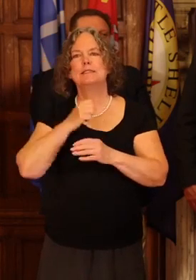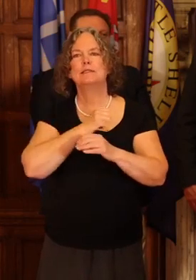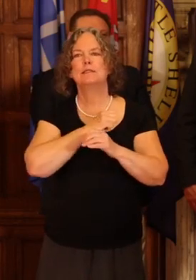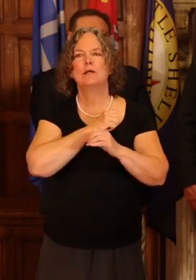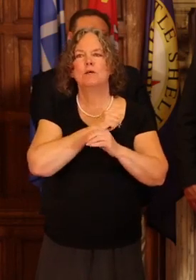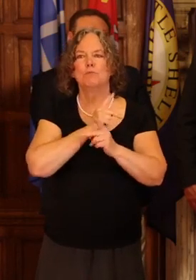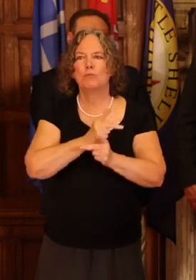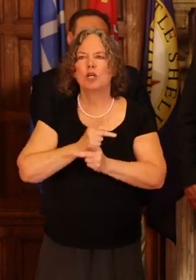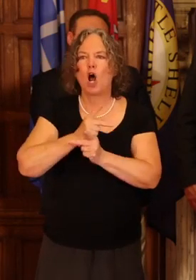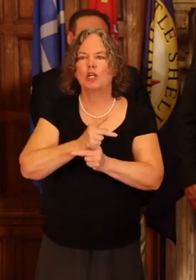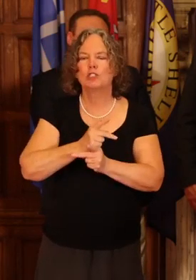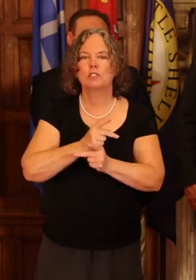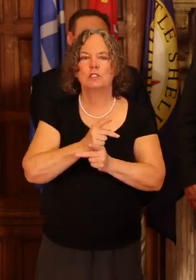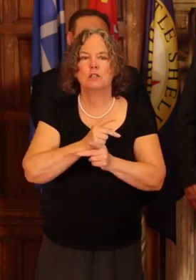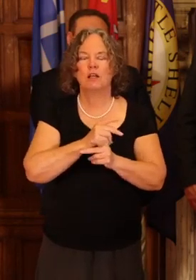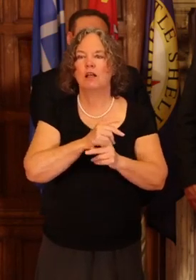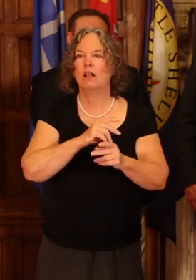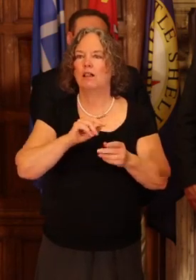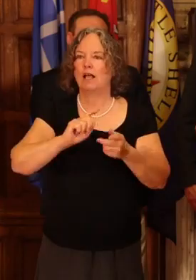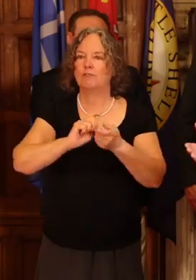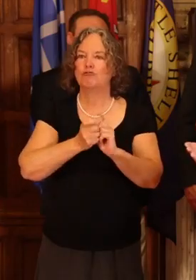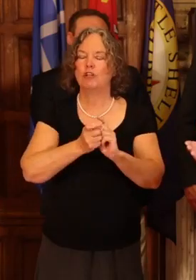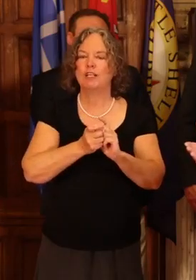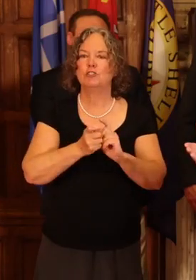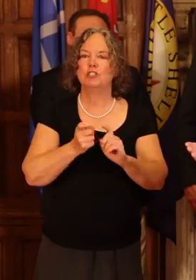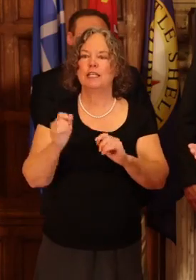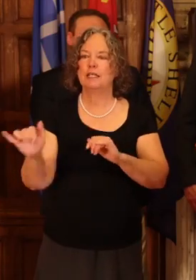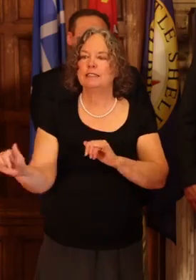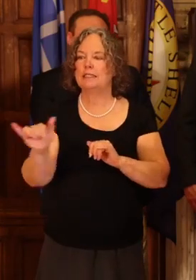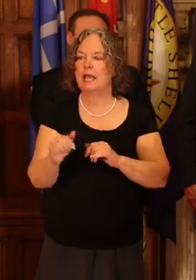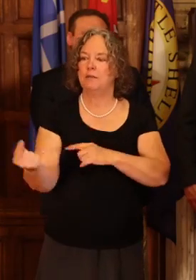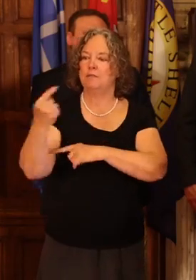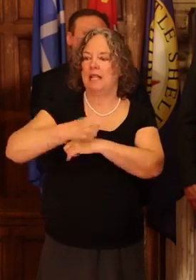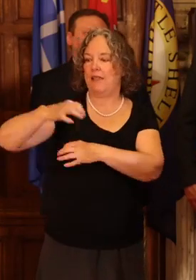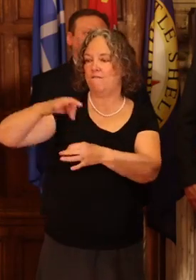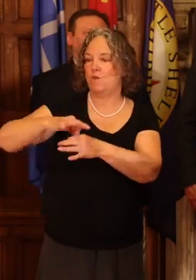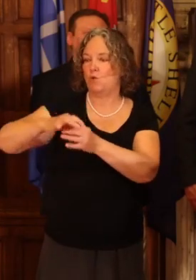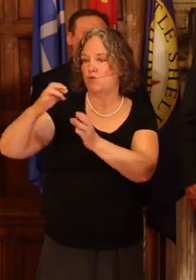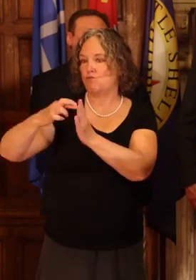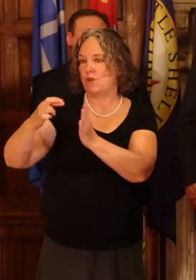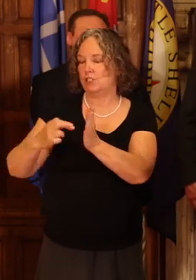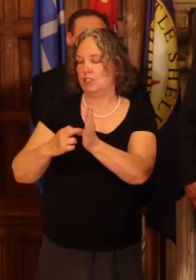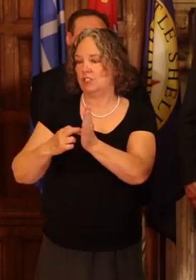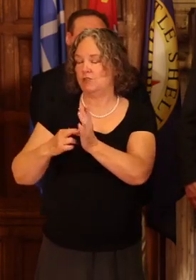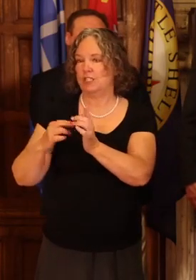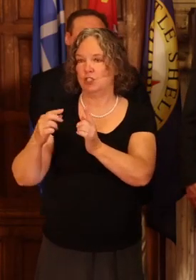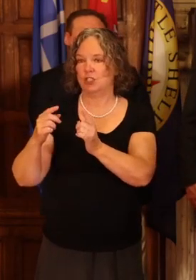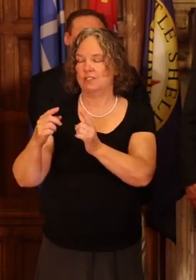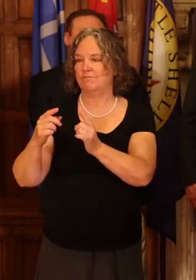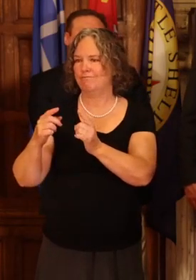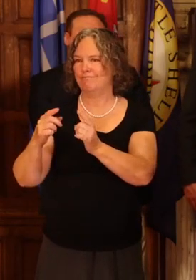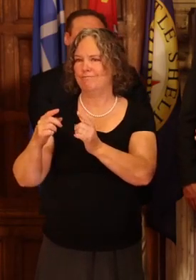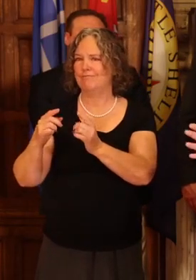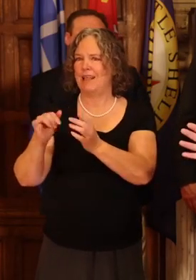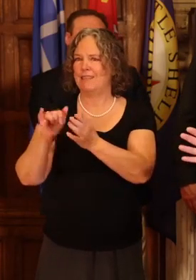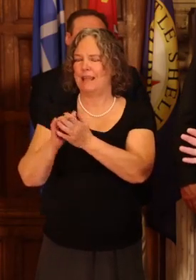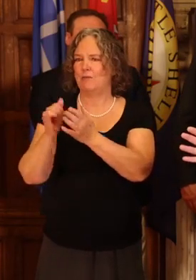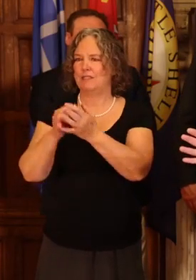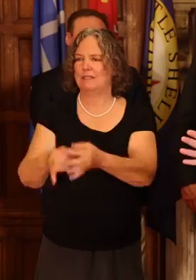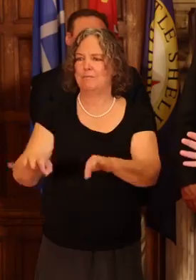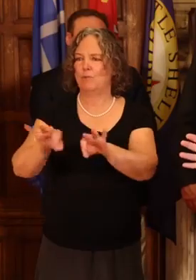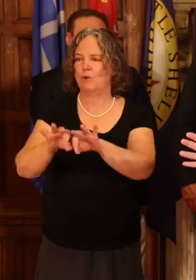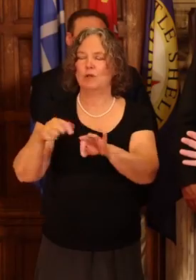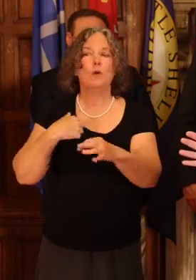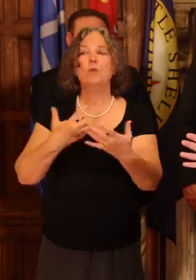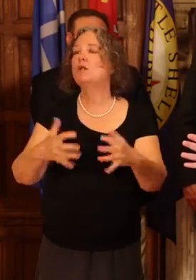Moving the same-day voter registration to an earlier time was important because we don't want to